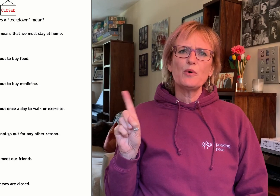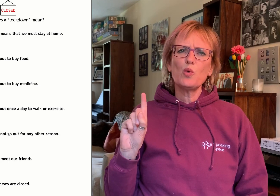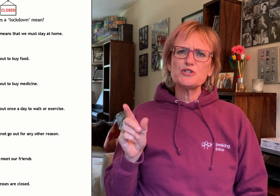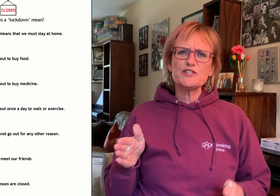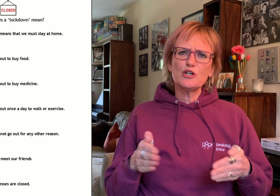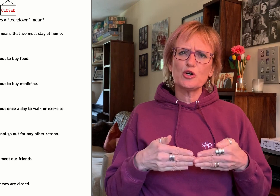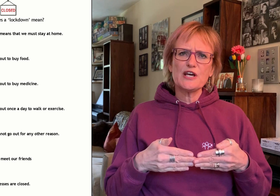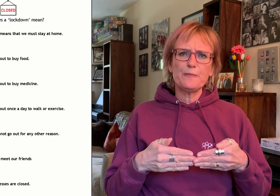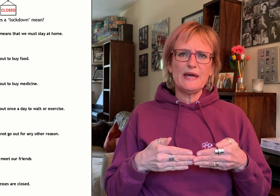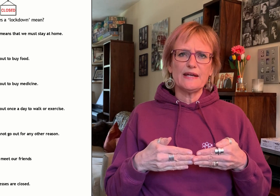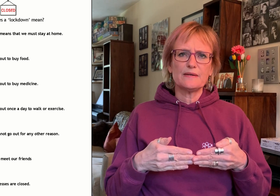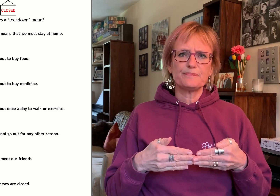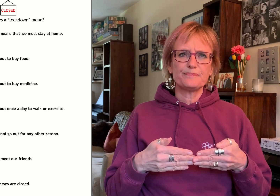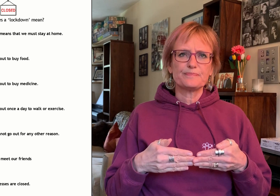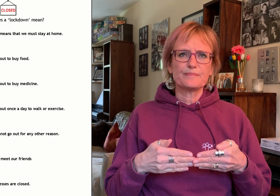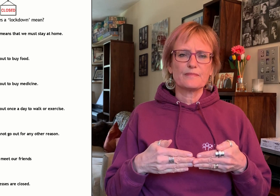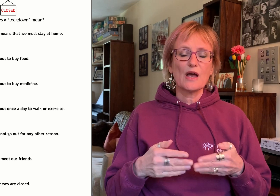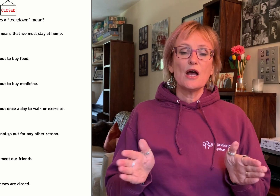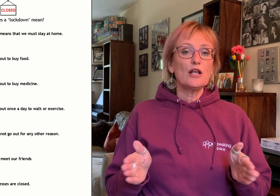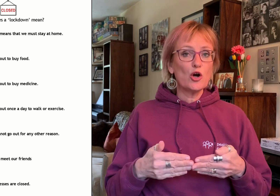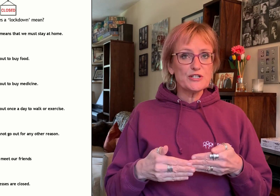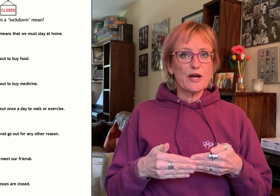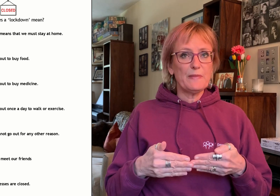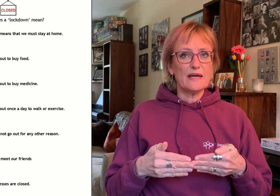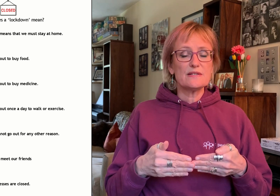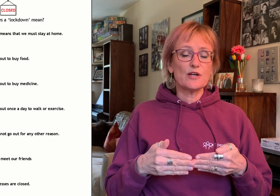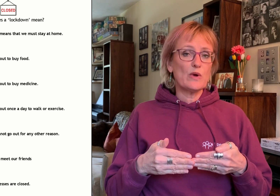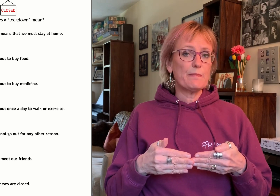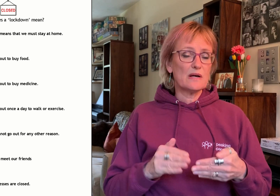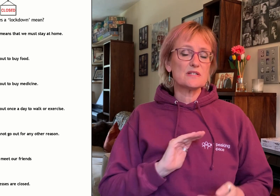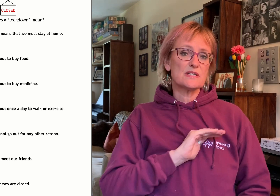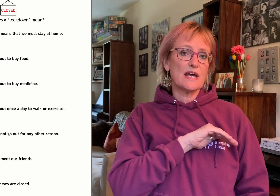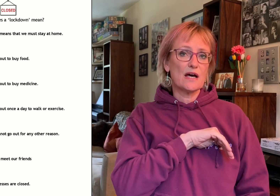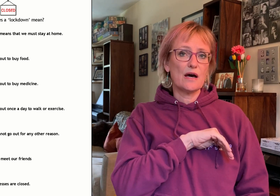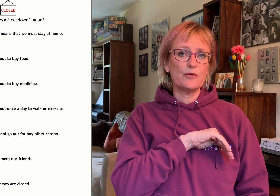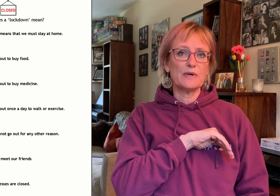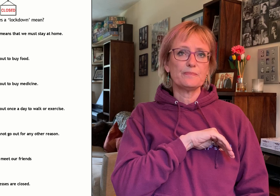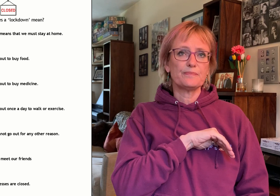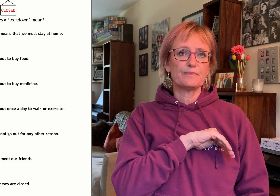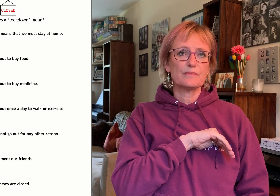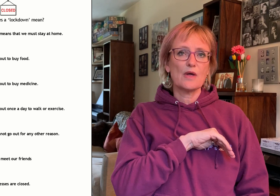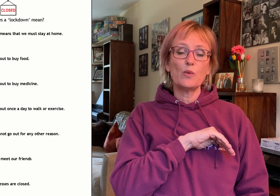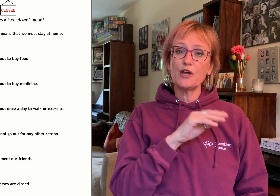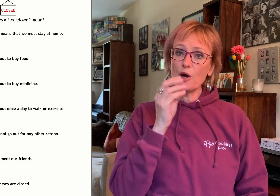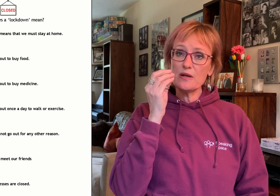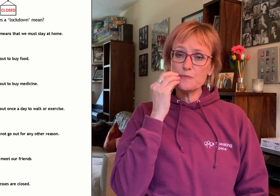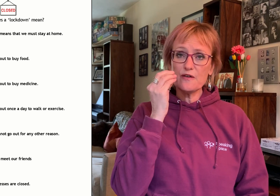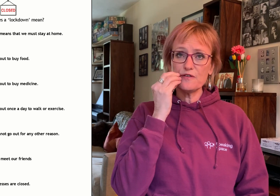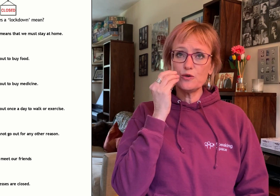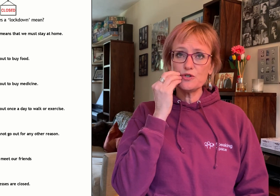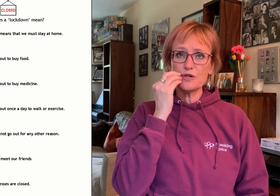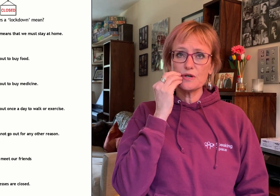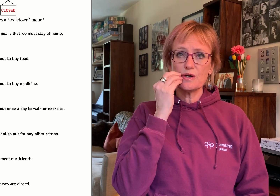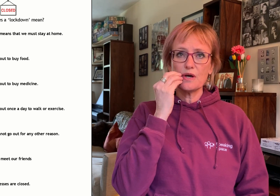But what does a lockdown mean? Lockdown means that we must stay at home. We can go out